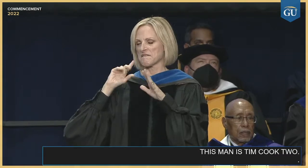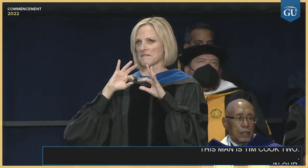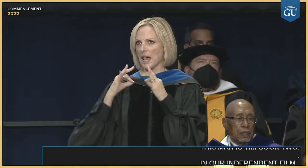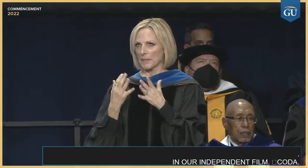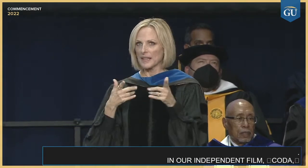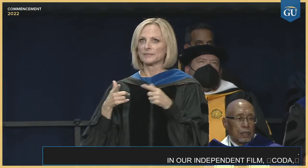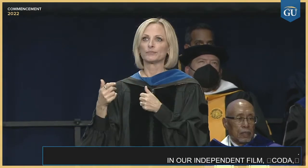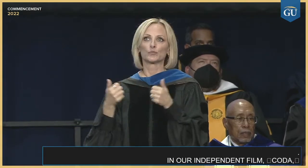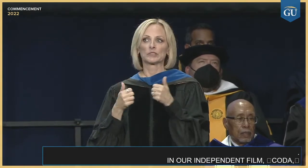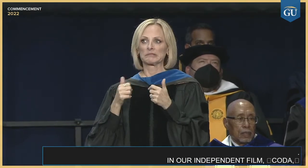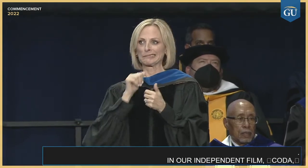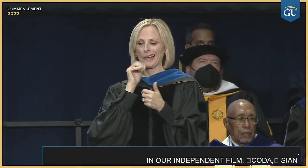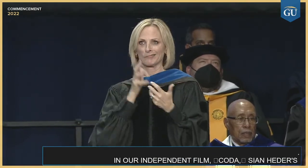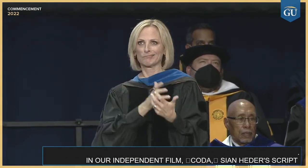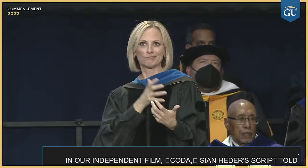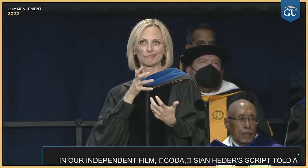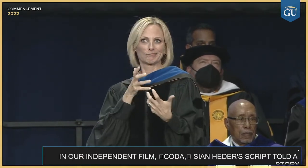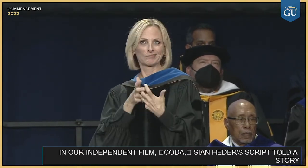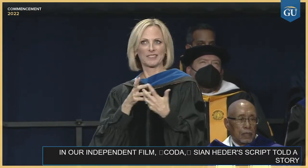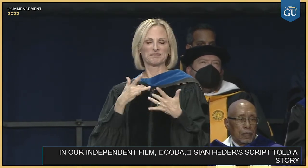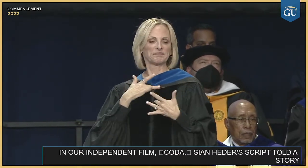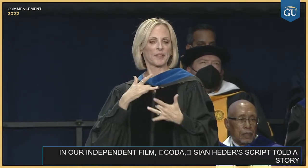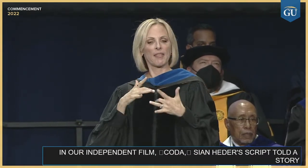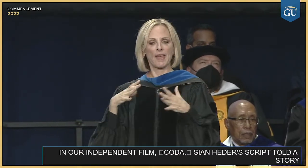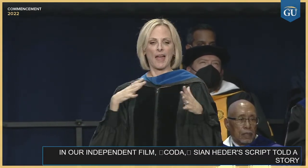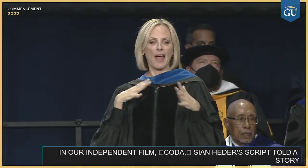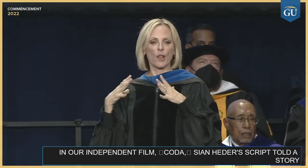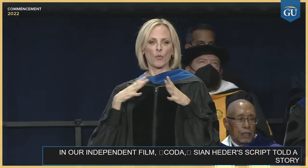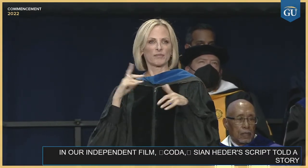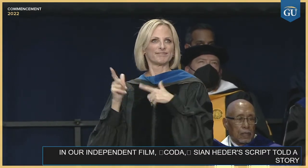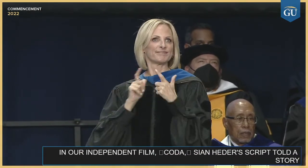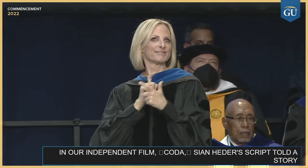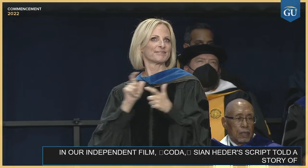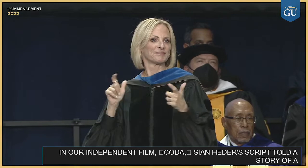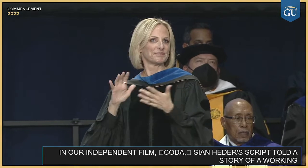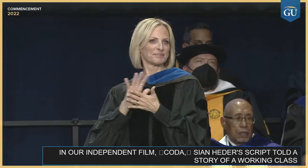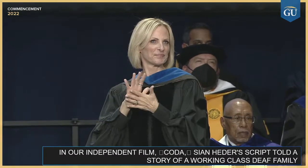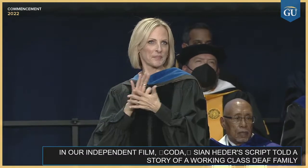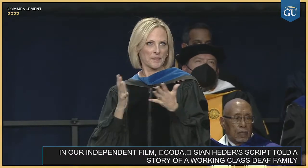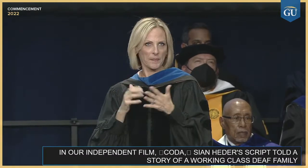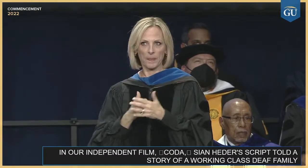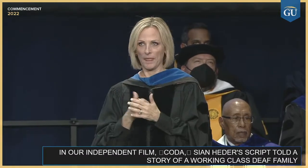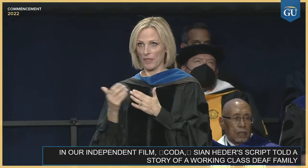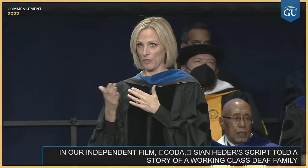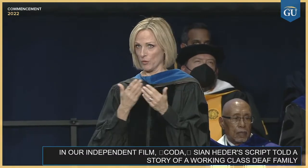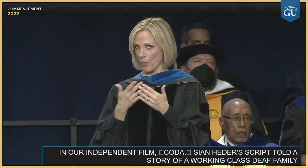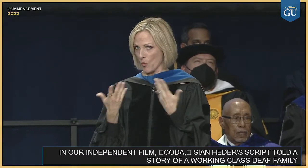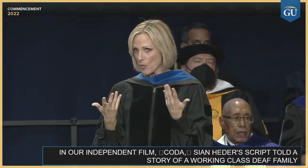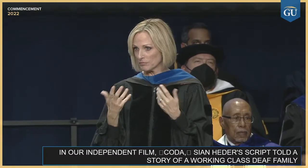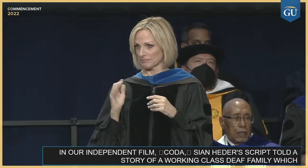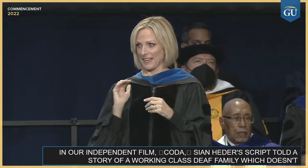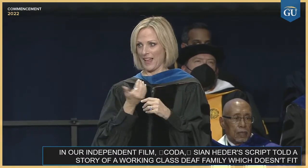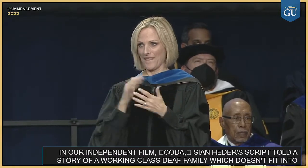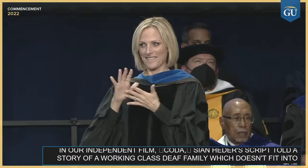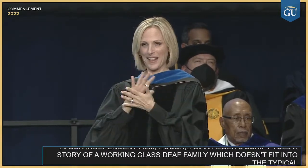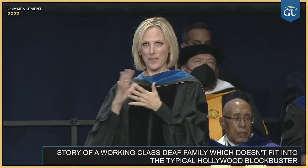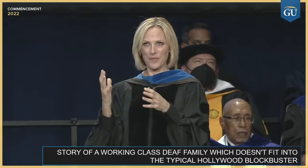deaf family, which didn't fit into the typical Hollywood blockbuster formula. And even though our film won